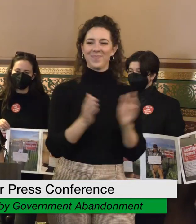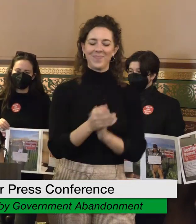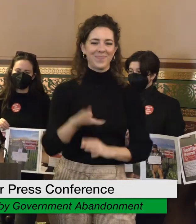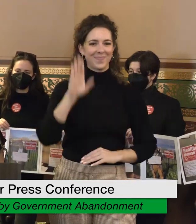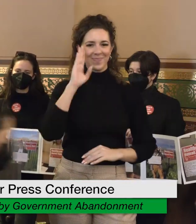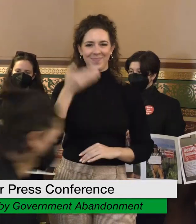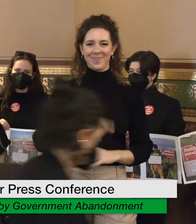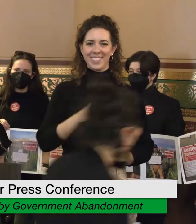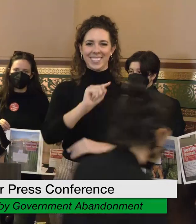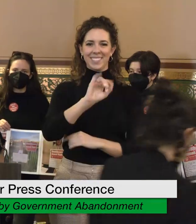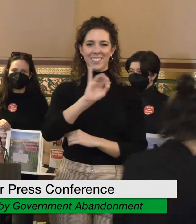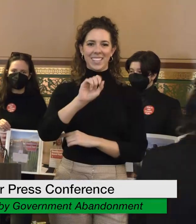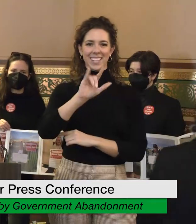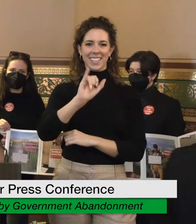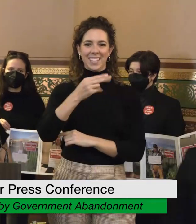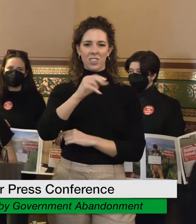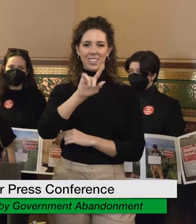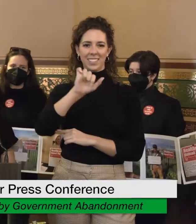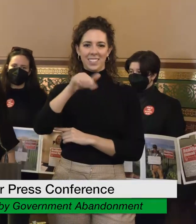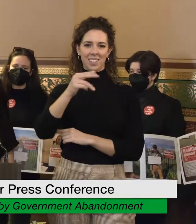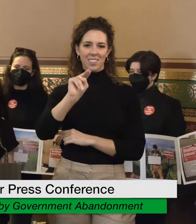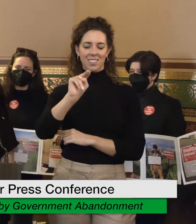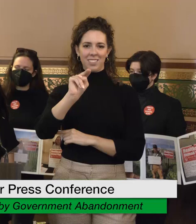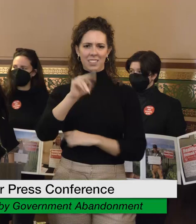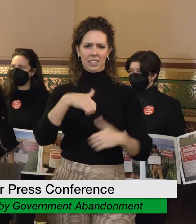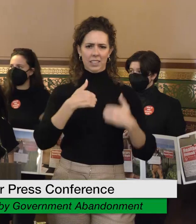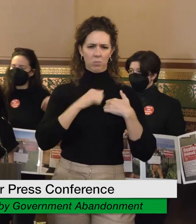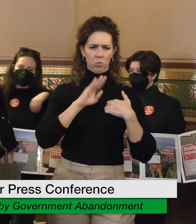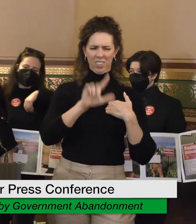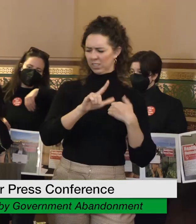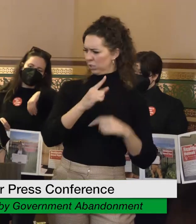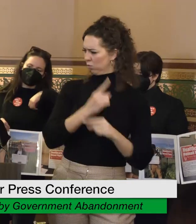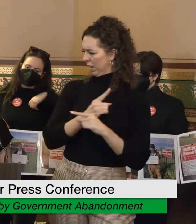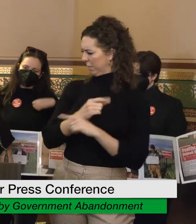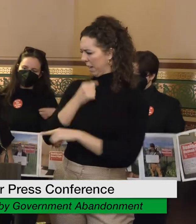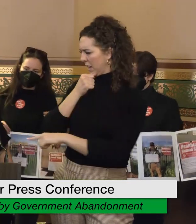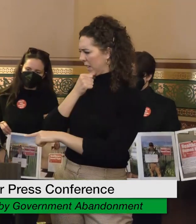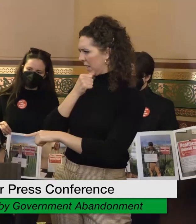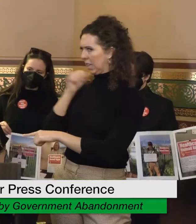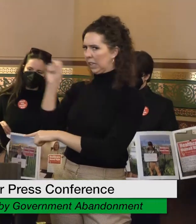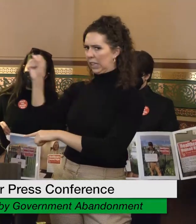My name is Tiffany Harrington, and I live in Burlington. Am I talking to the right microphone? Yes.